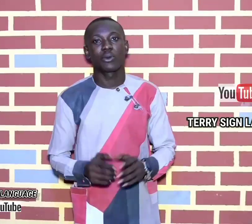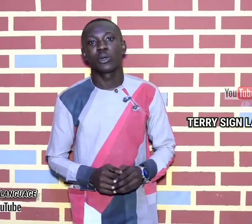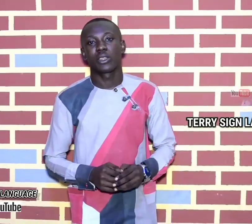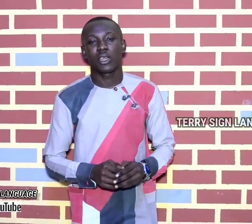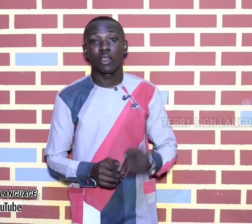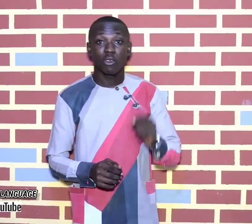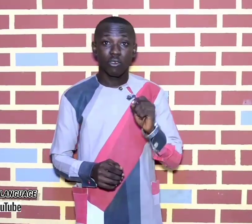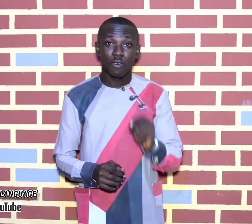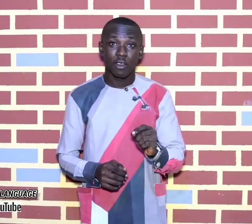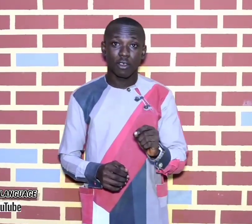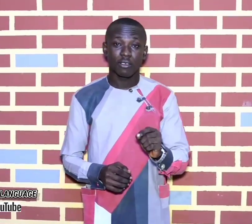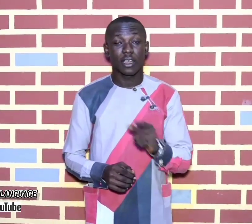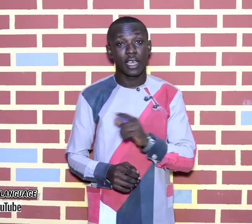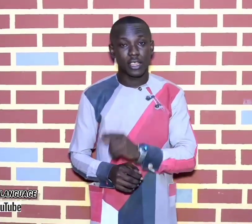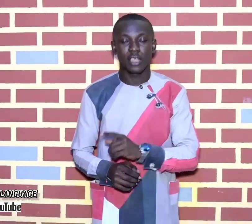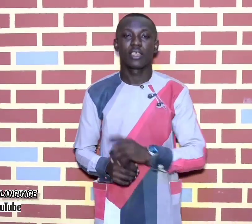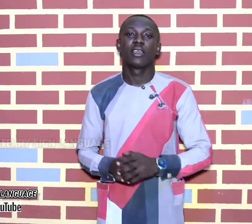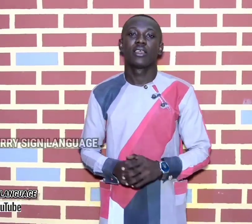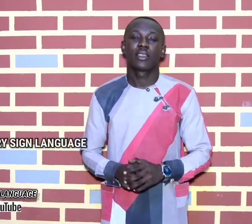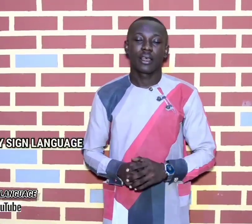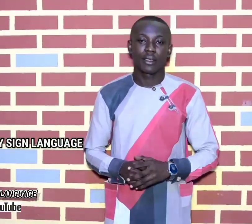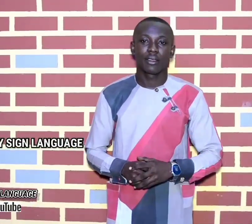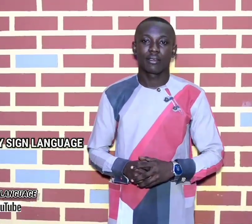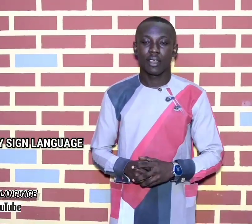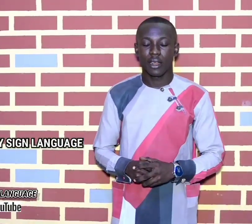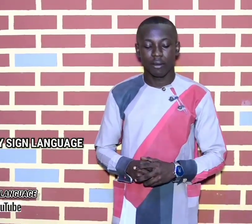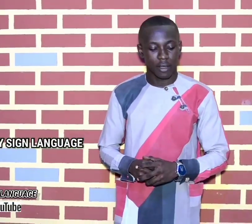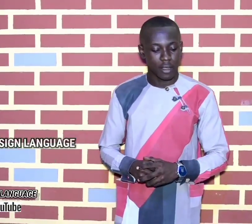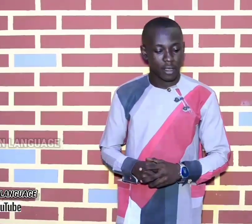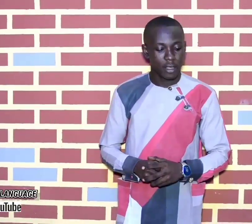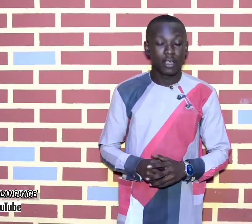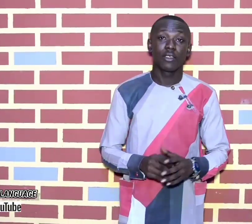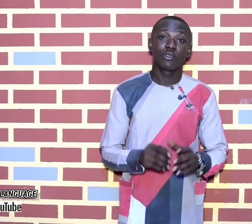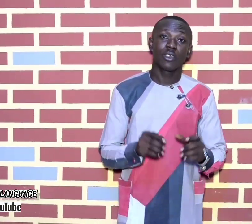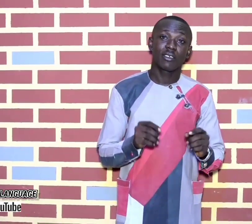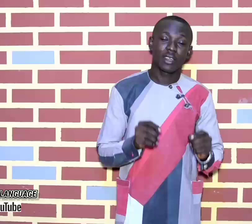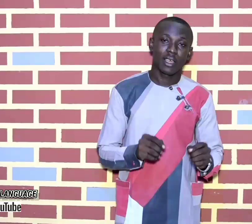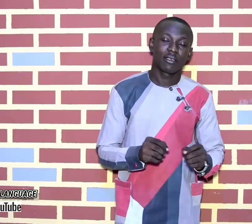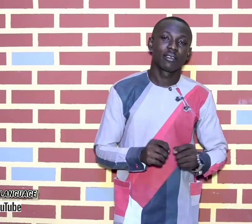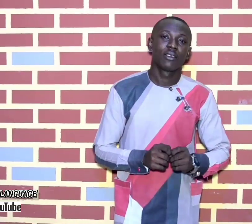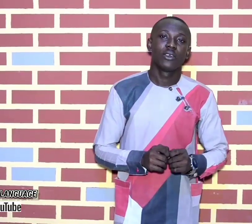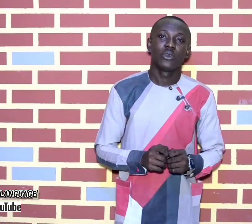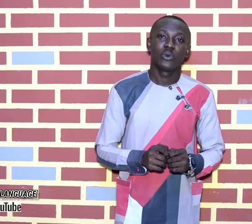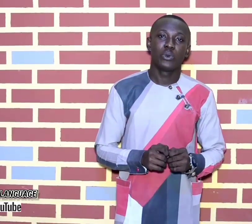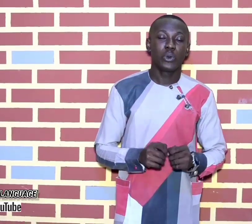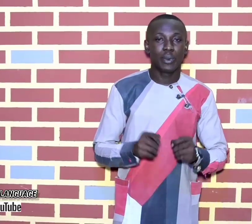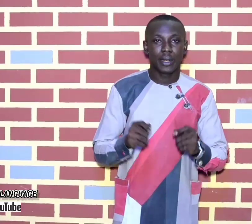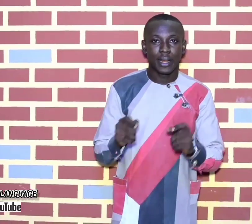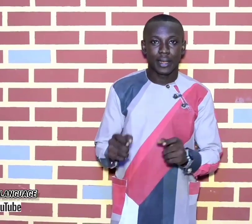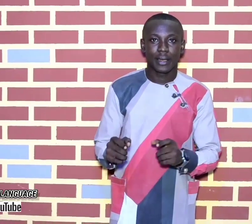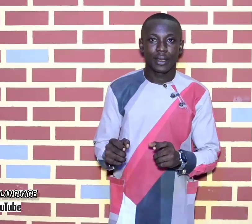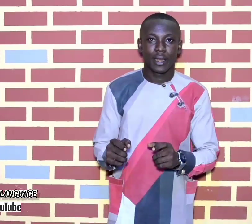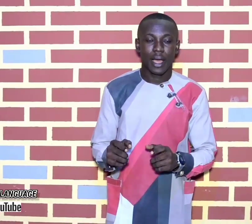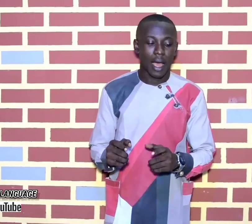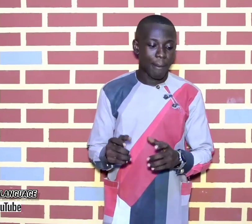Language, and also follow us on IG, Terry Sign Language. In today's class, we will be learning